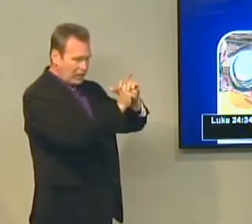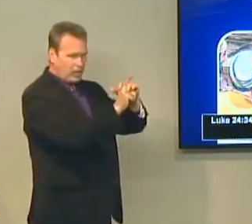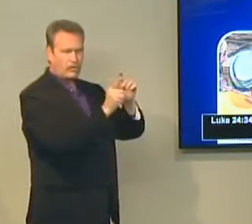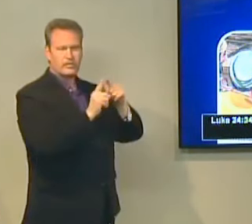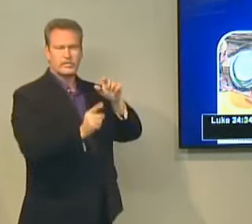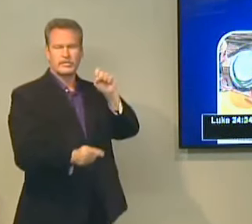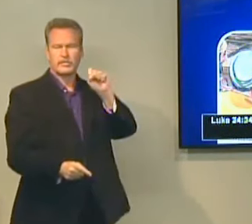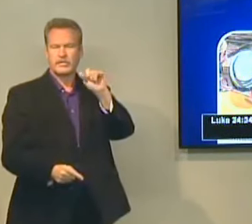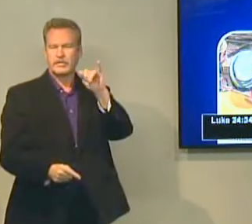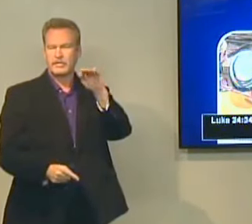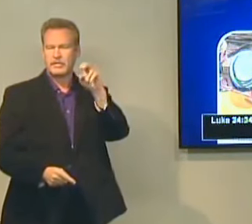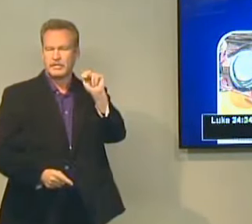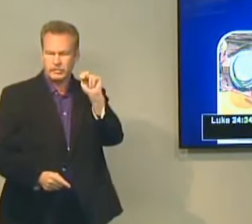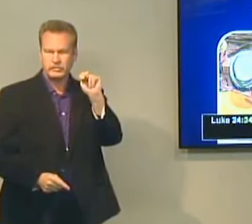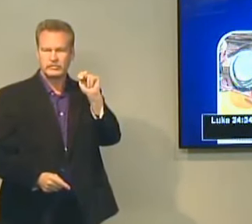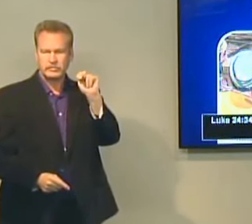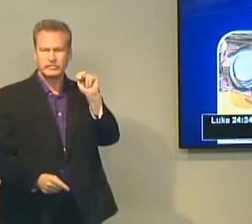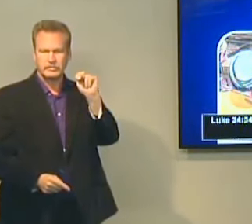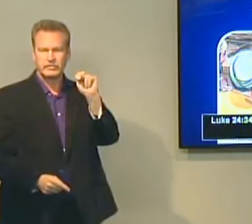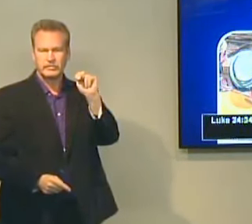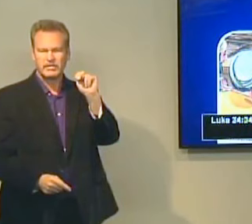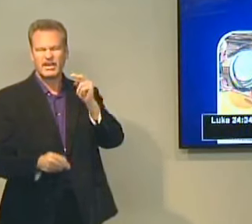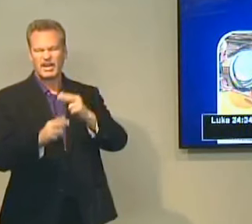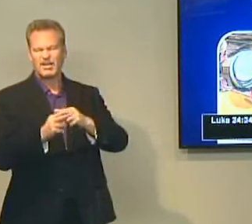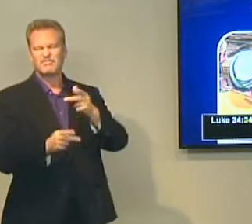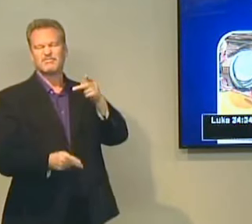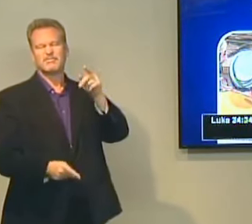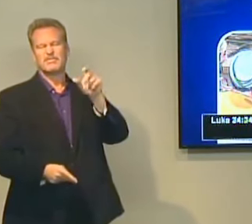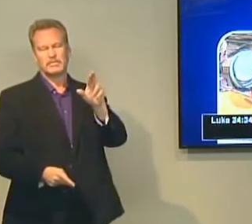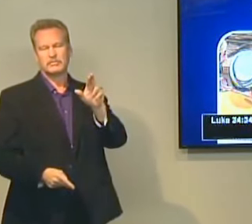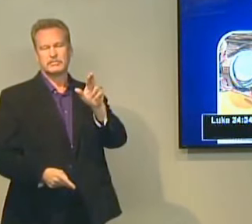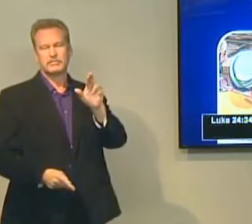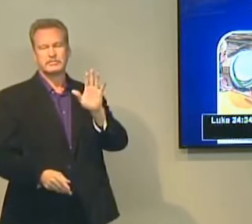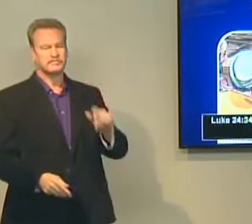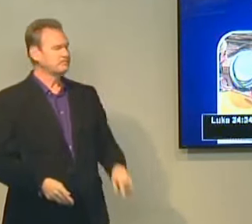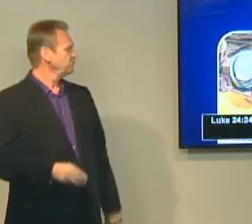Verse. 34. The Lord is risen indeed. And has appeared to Simon Peter.